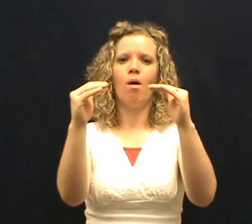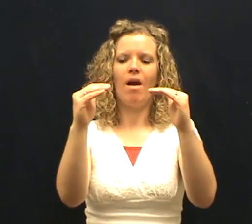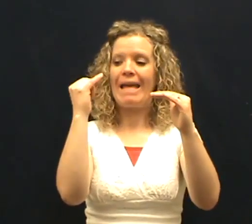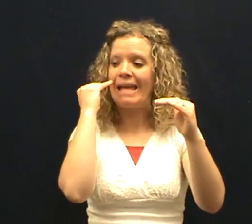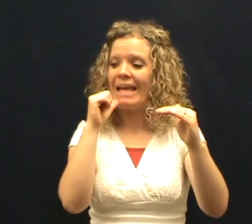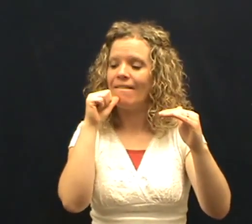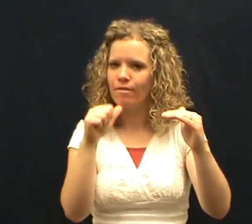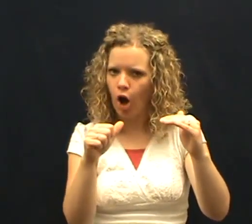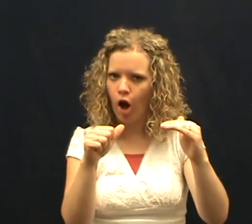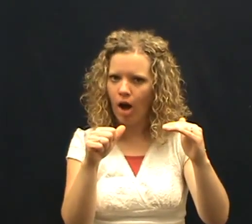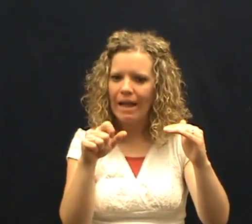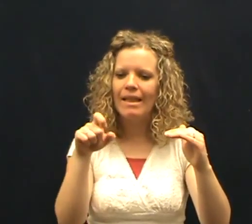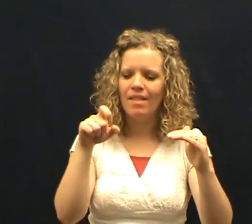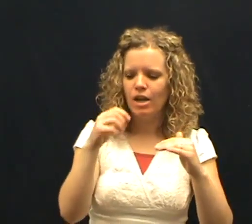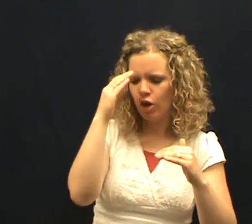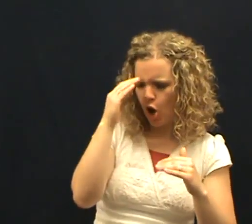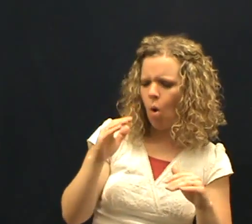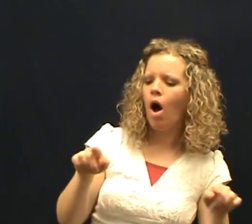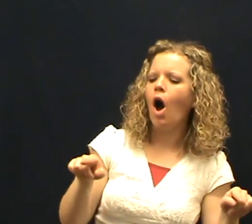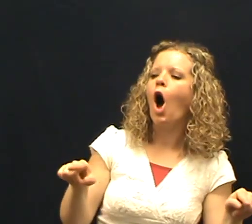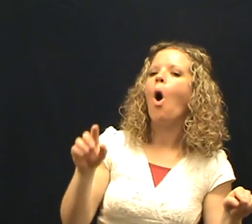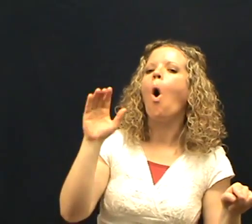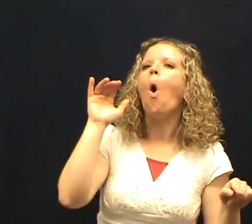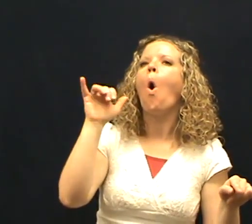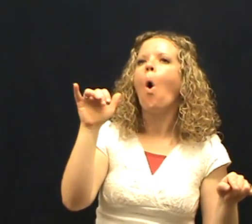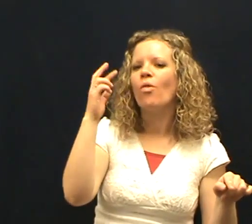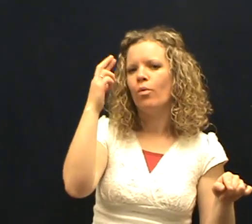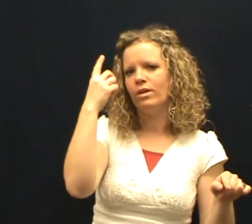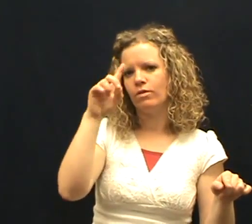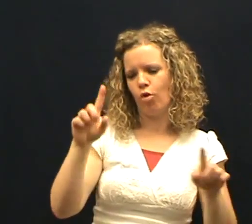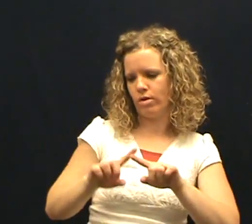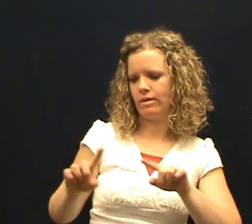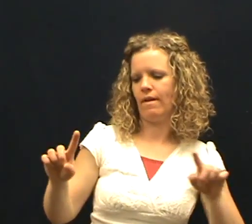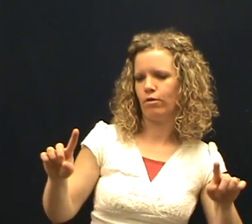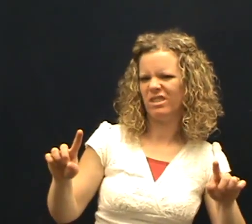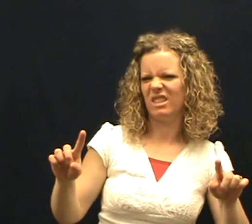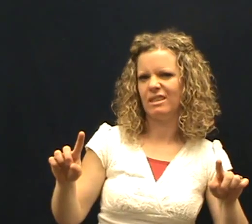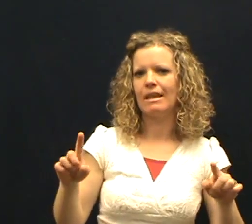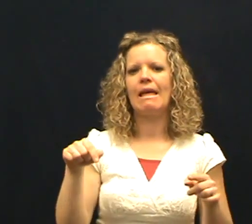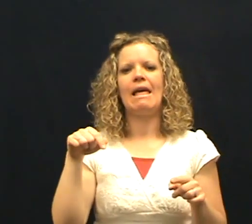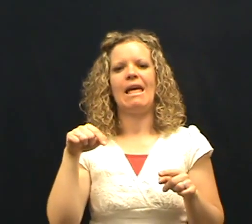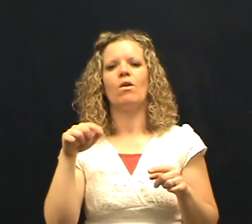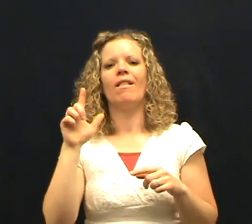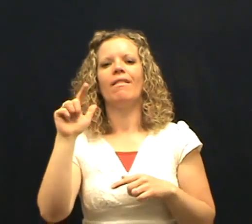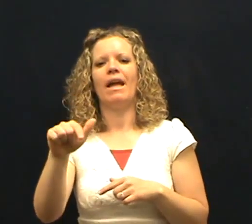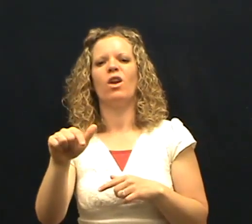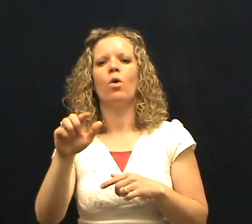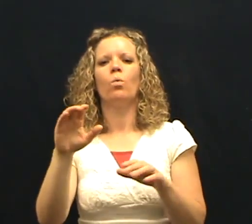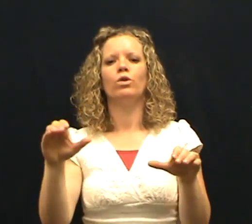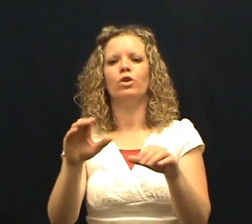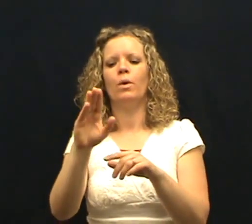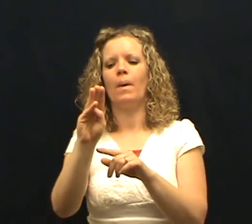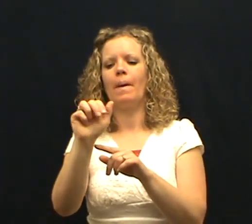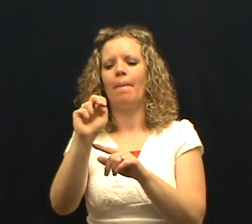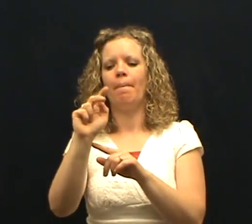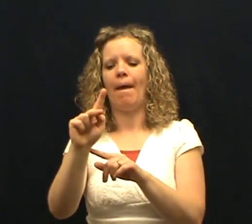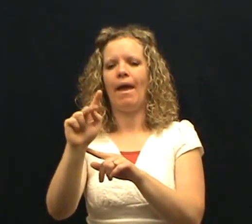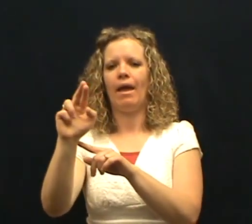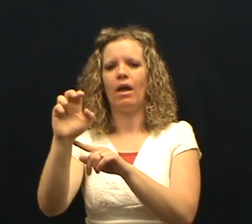bank reconciliation. Then we'll be doing bank reconciliations as part of this chapter as well. So internal controls can